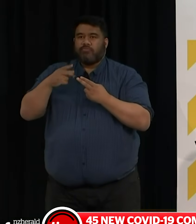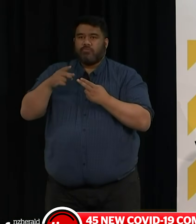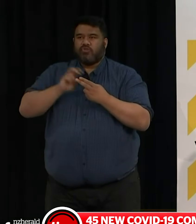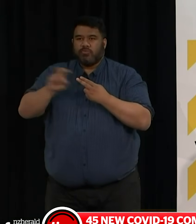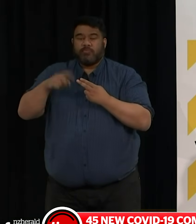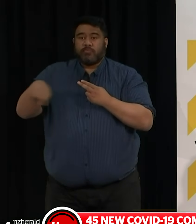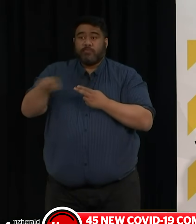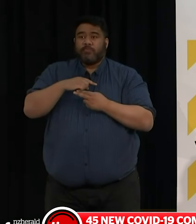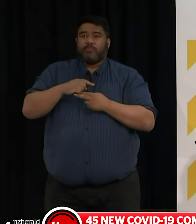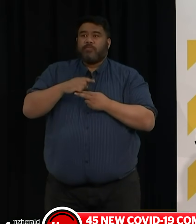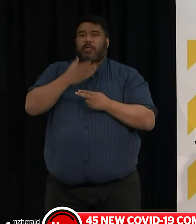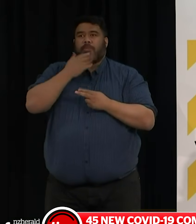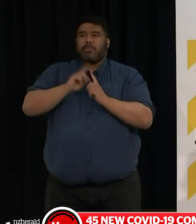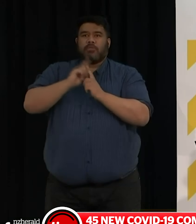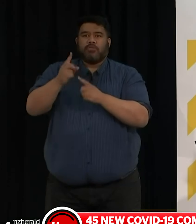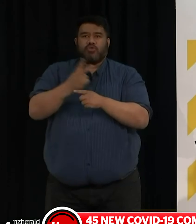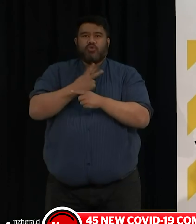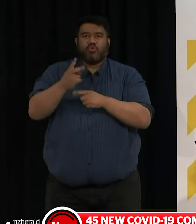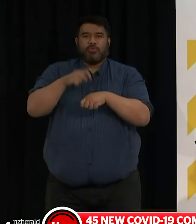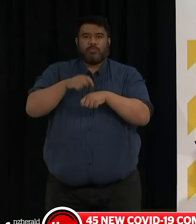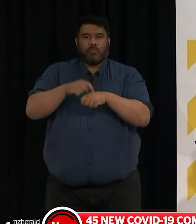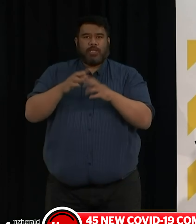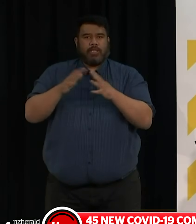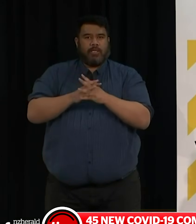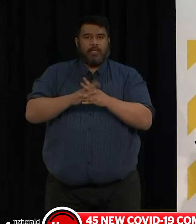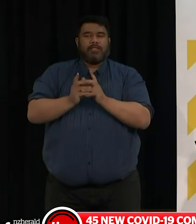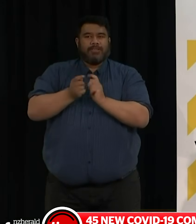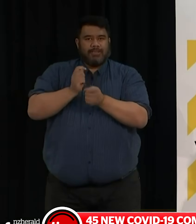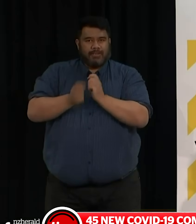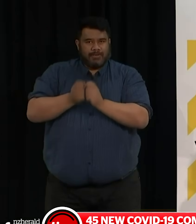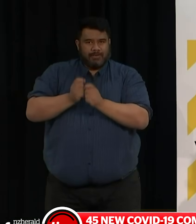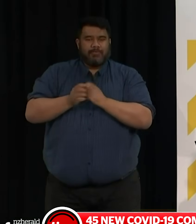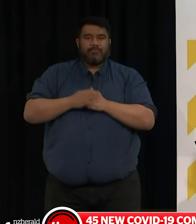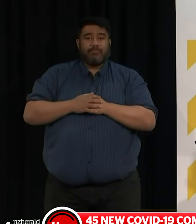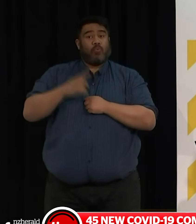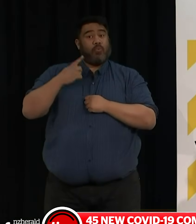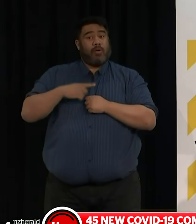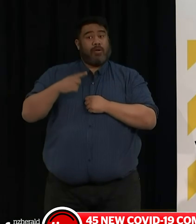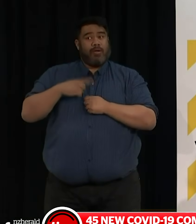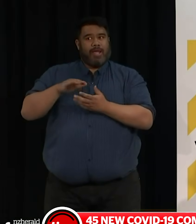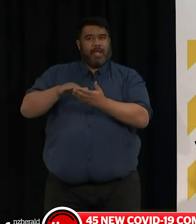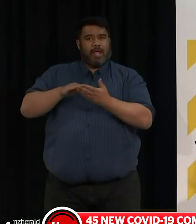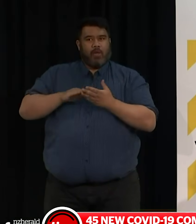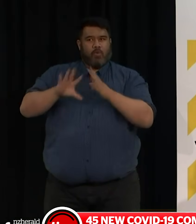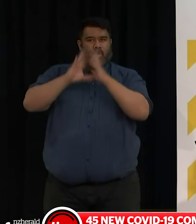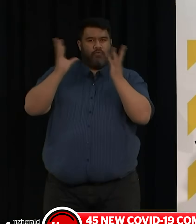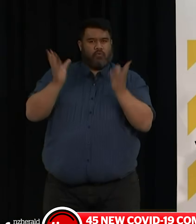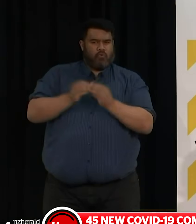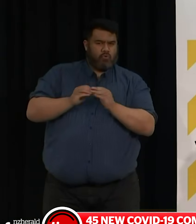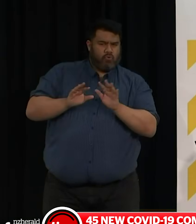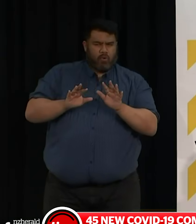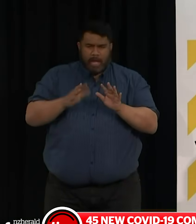weeks, whether they have symptoms or not. This is just part of our overall testing to help us identify whether there are any